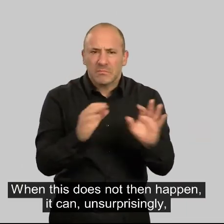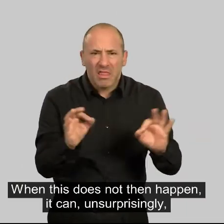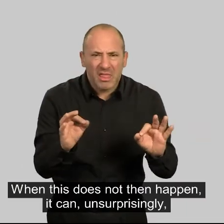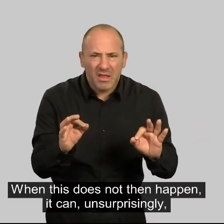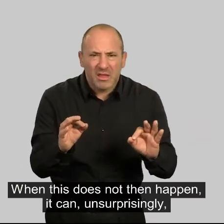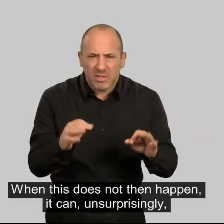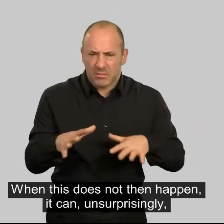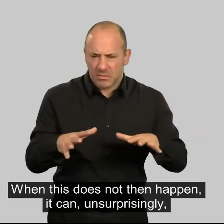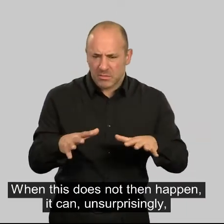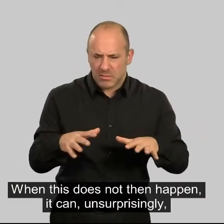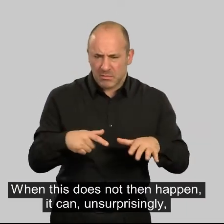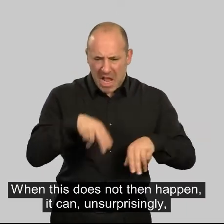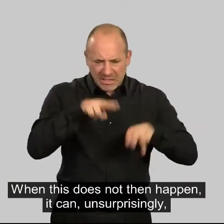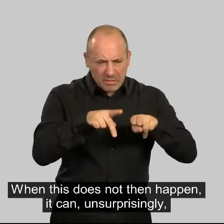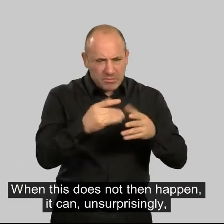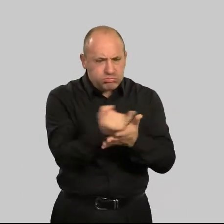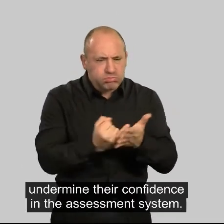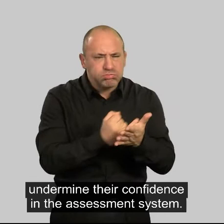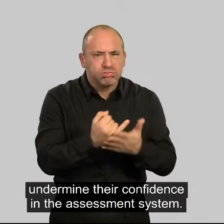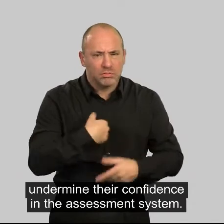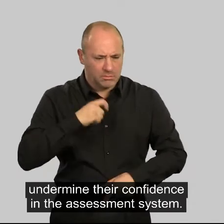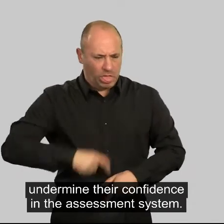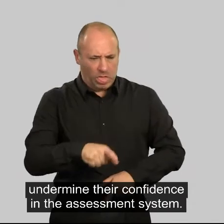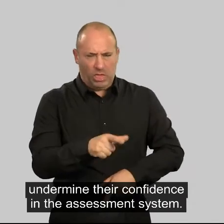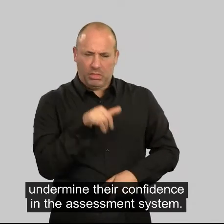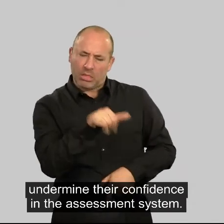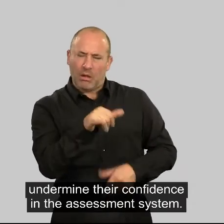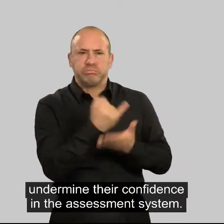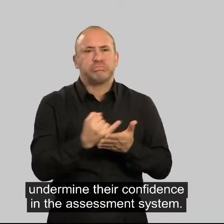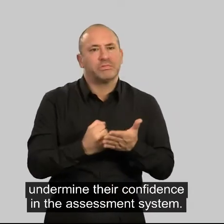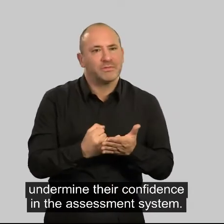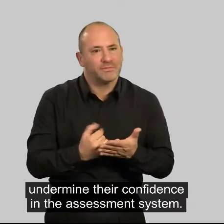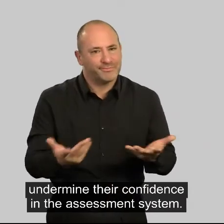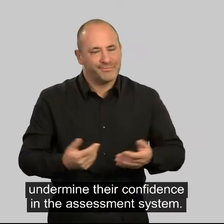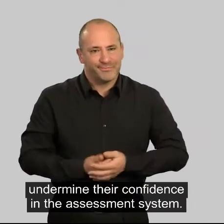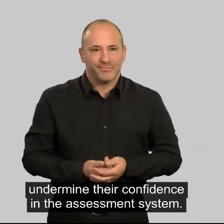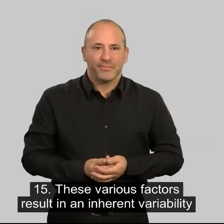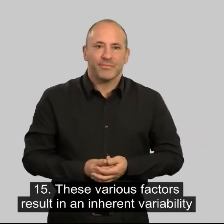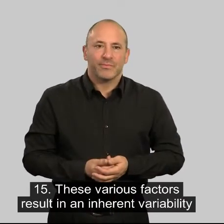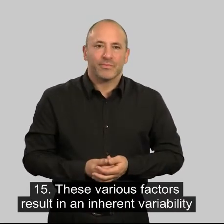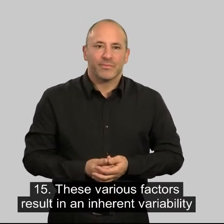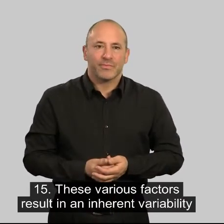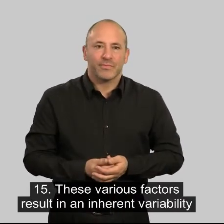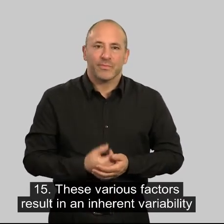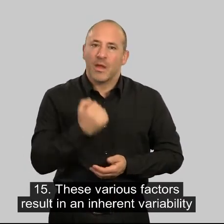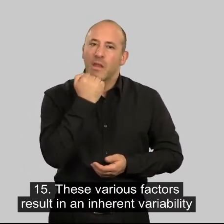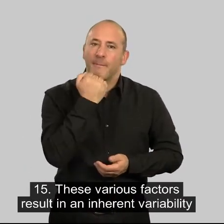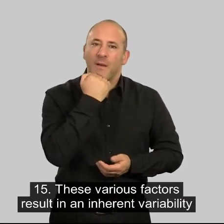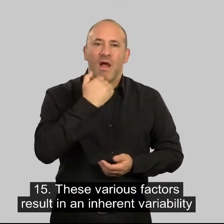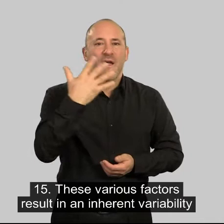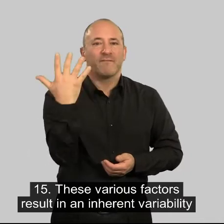When this does not then happen, it can, unsurprisingly, undermine their confidence in the assessment